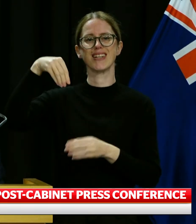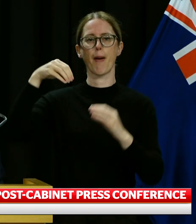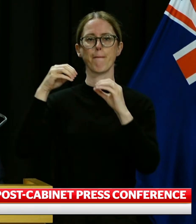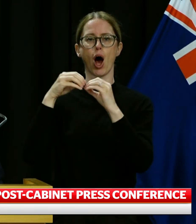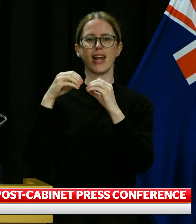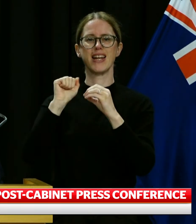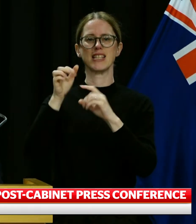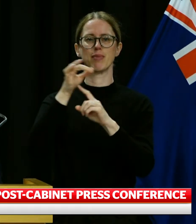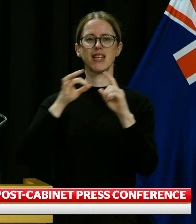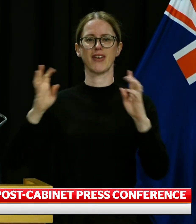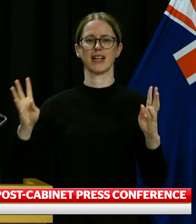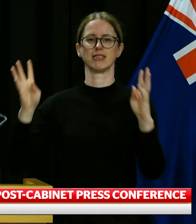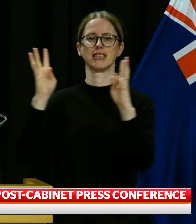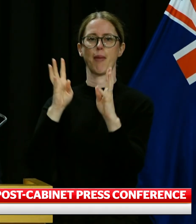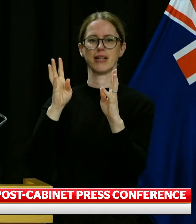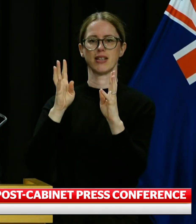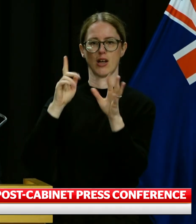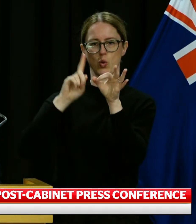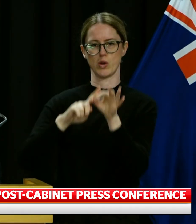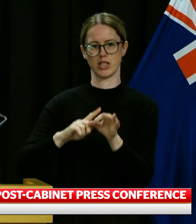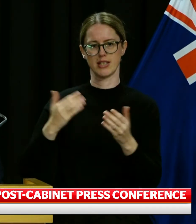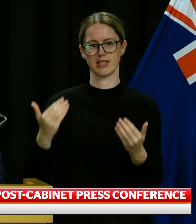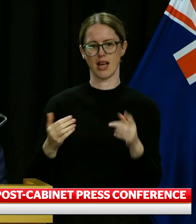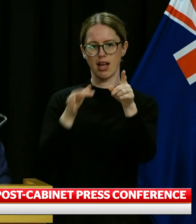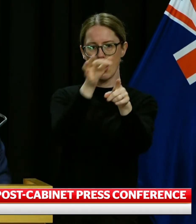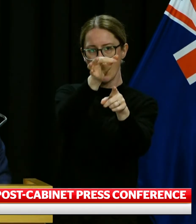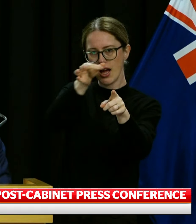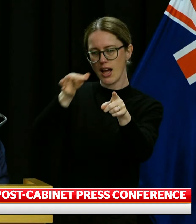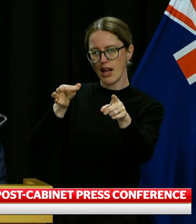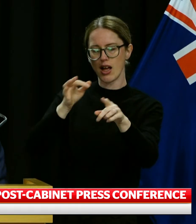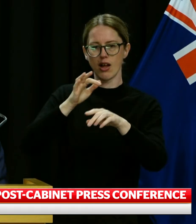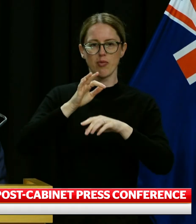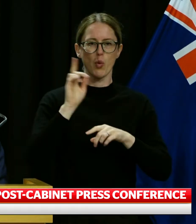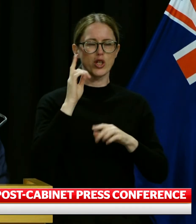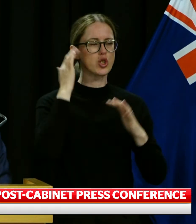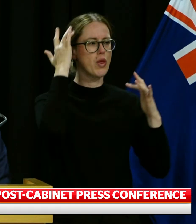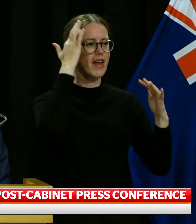Summit. Happy to open up for questions. Think of the idea of taxpayer receipts.